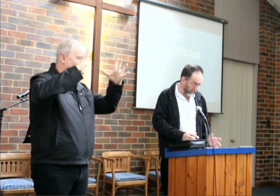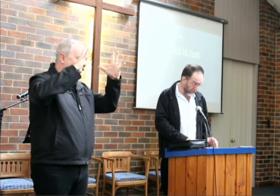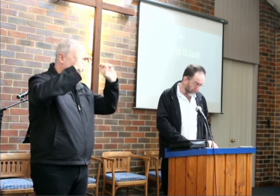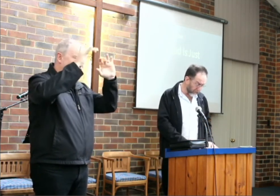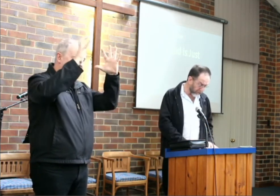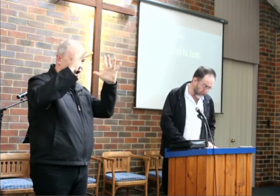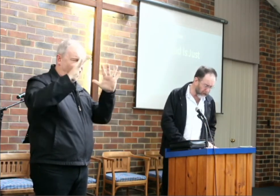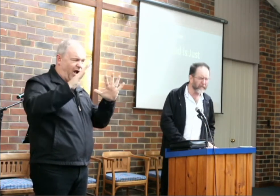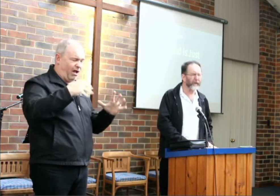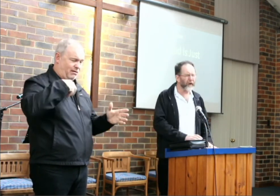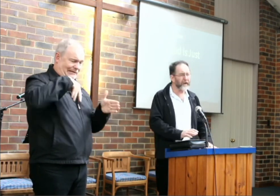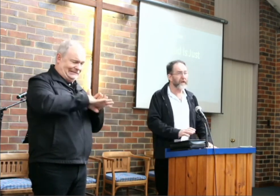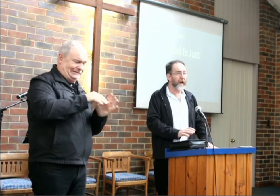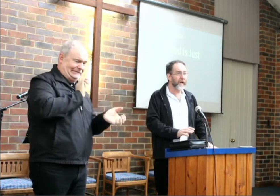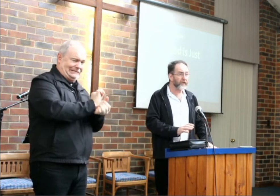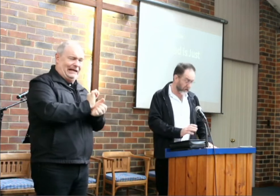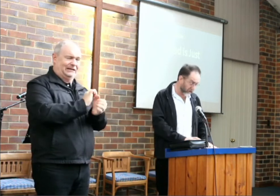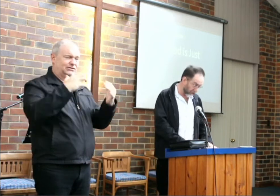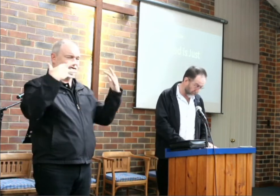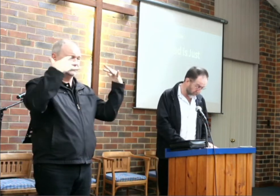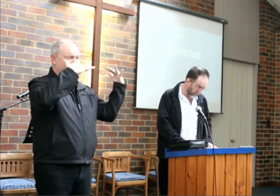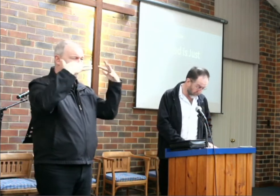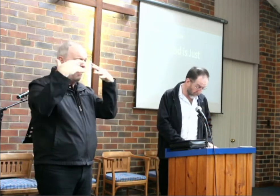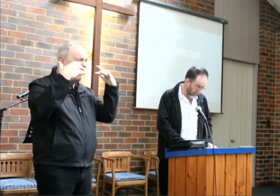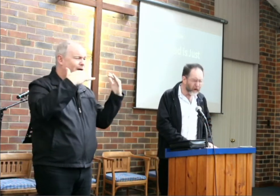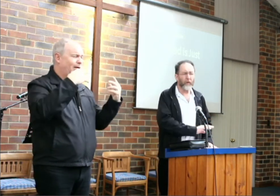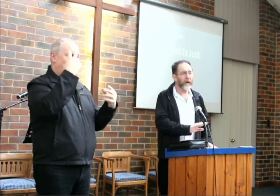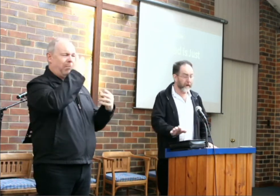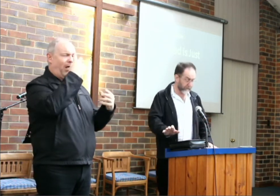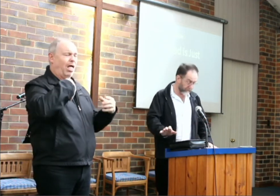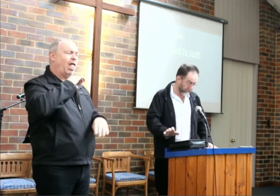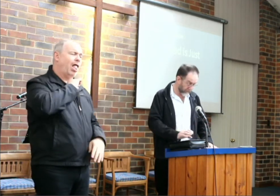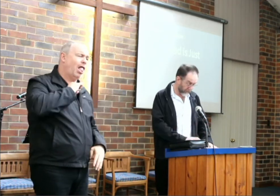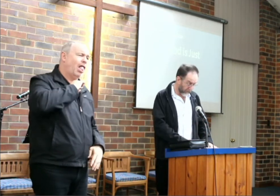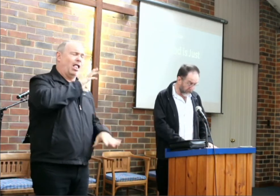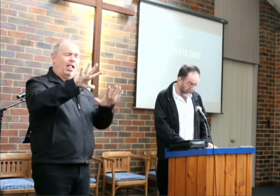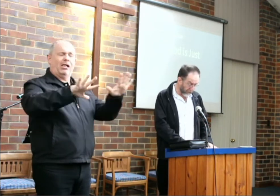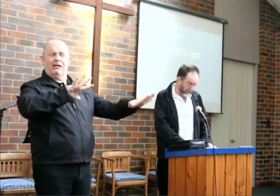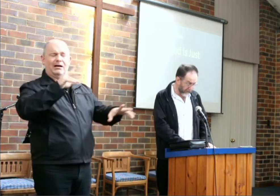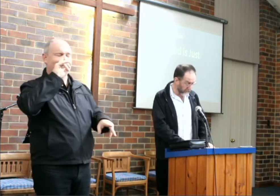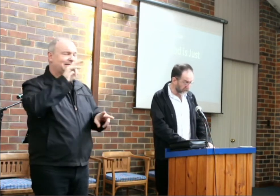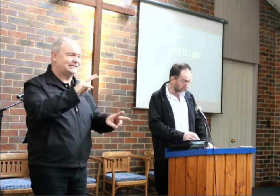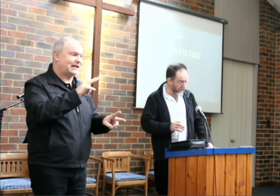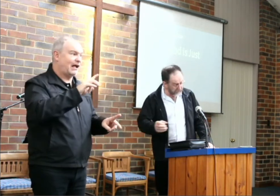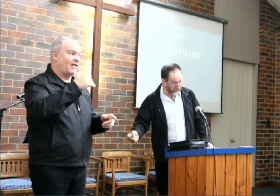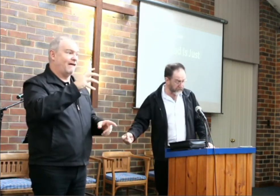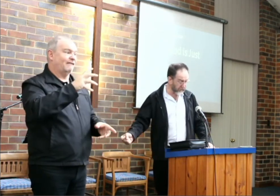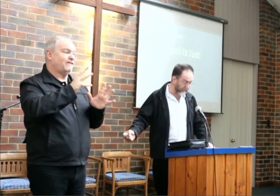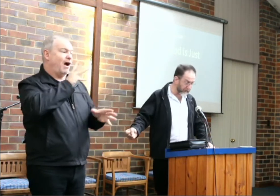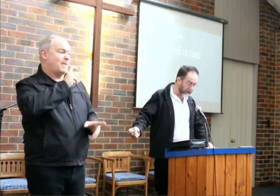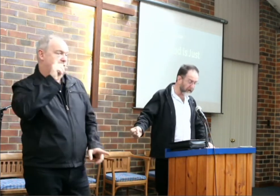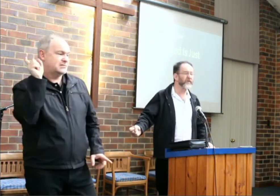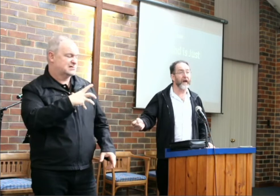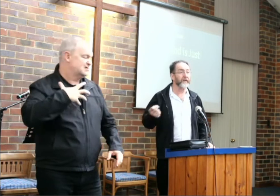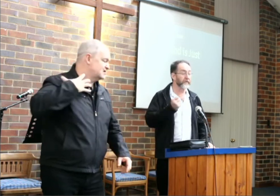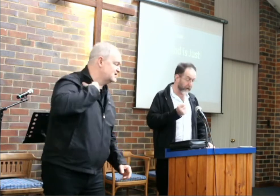You're overcome with smoke, you're blinded and choking. No way out. Then a fireman comes in, grabs you by the scruff of the